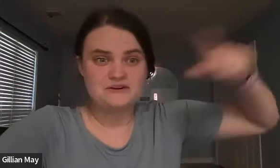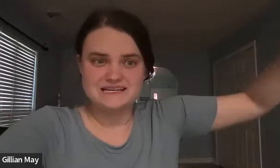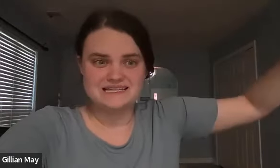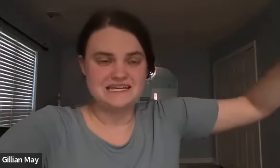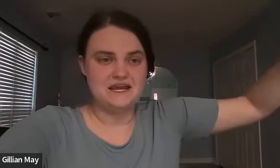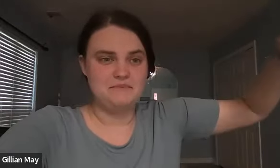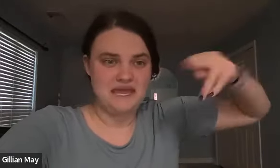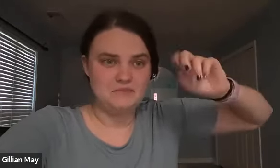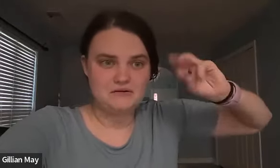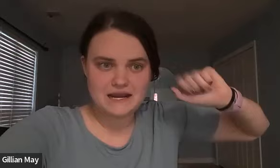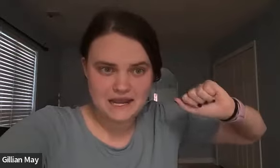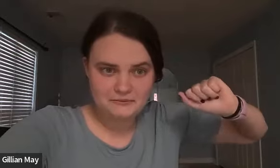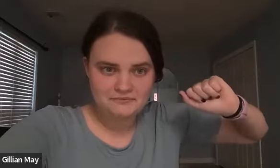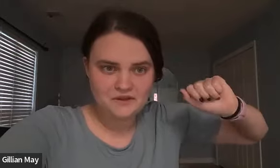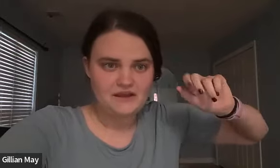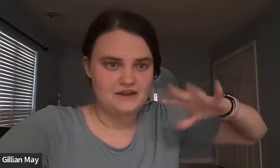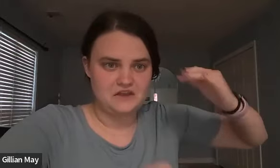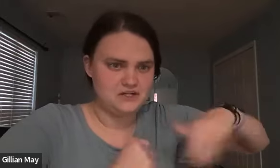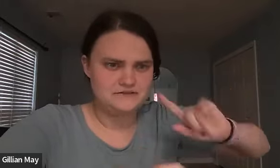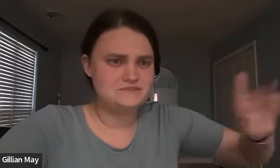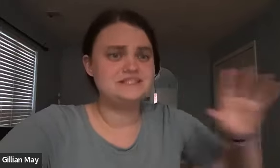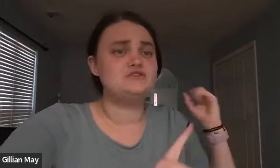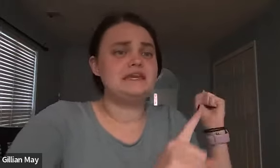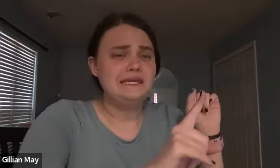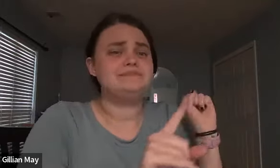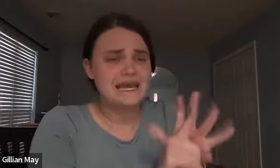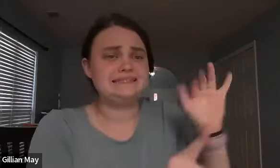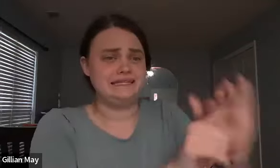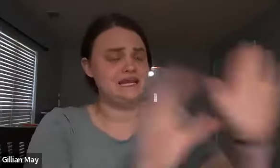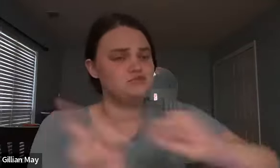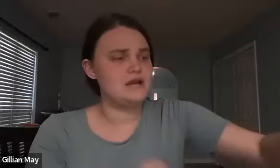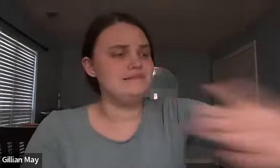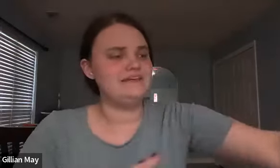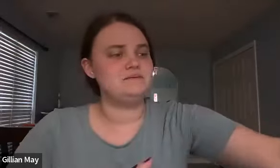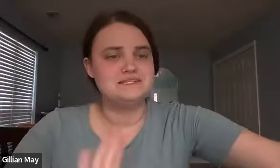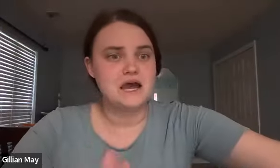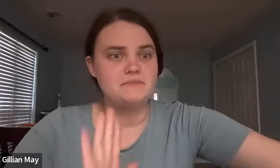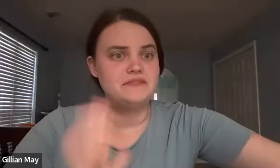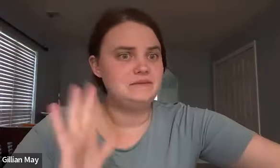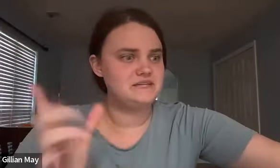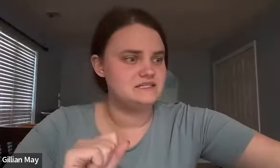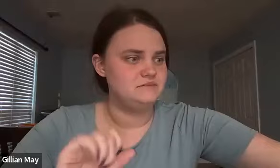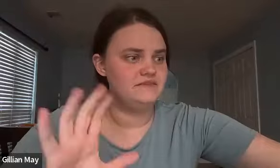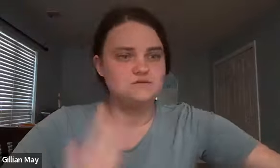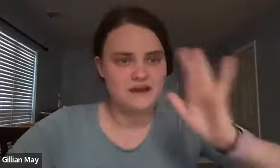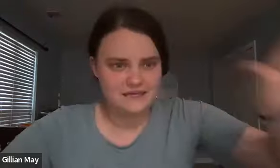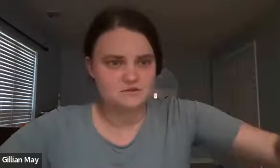is in Panama right now, out of the country for some reason. So they keep texting and I'm trying to like get them to stop, but they keep texting me. And that's why I keep